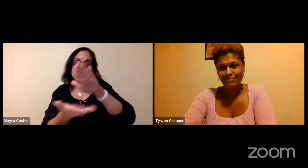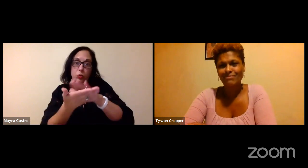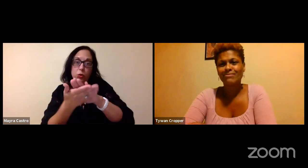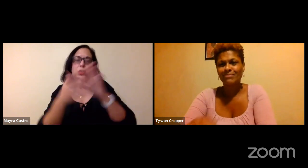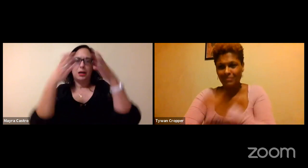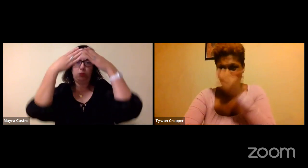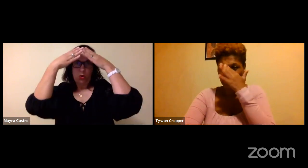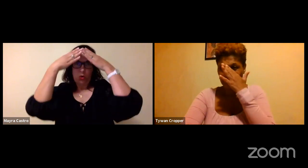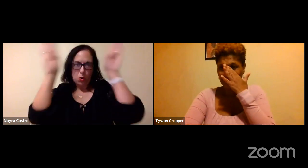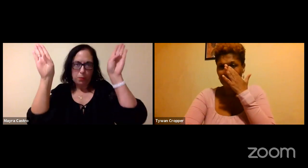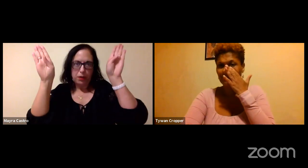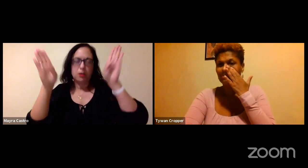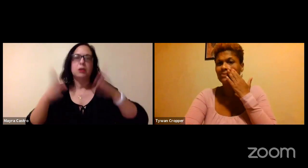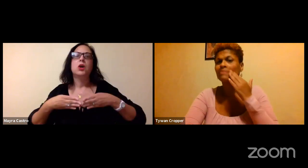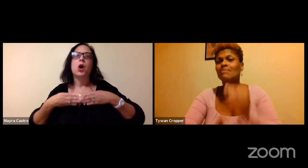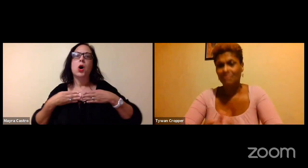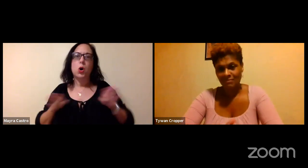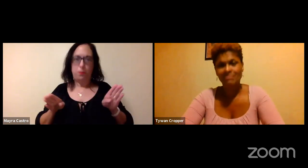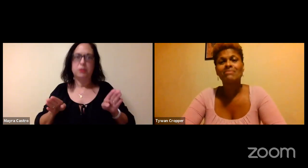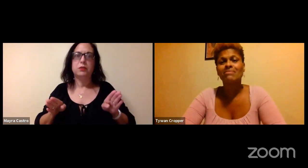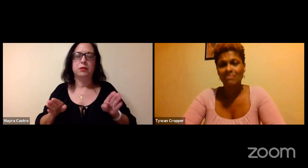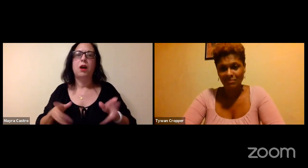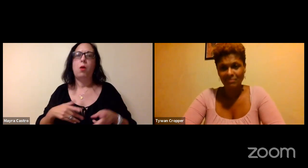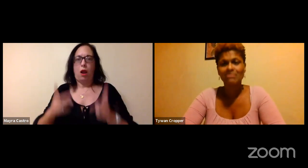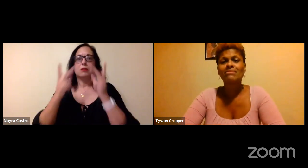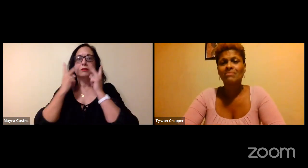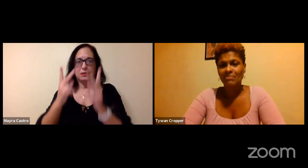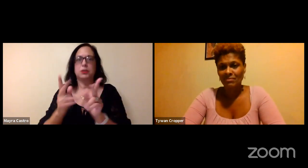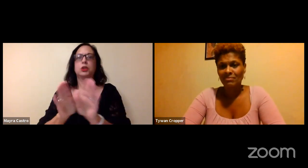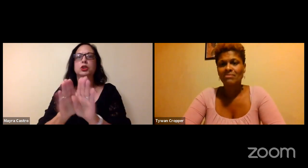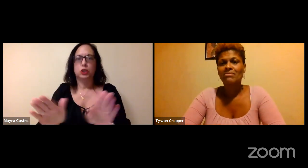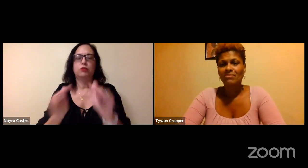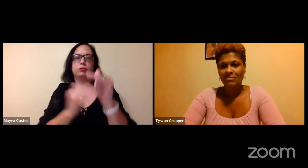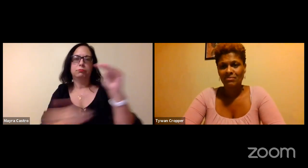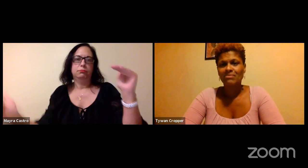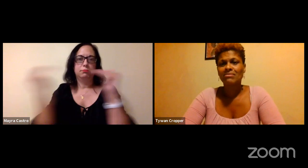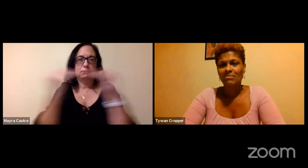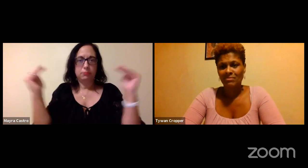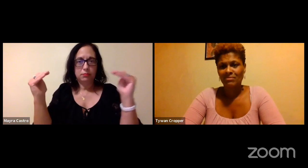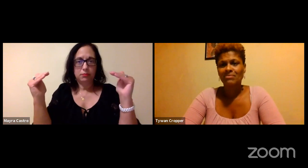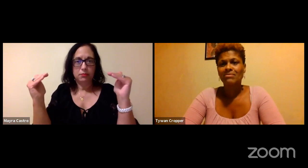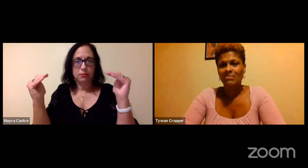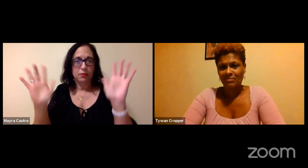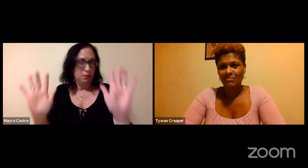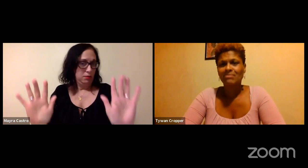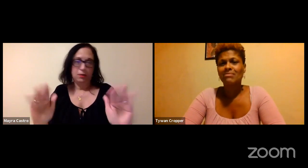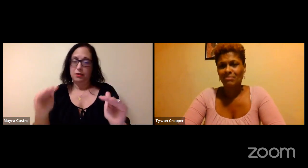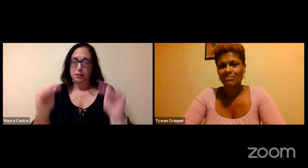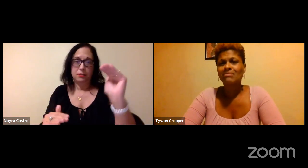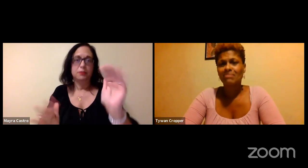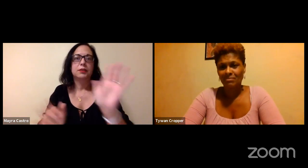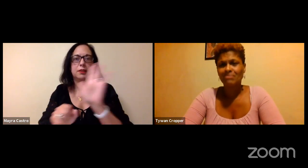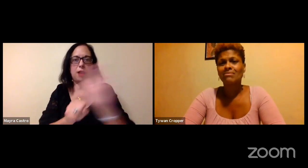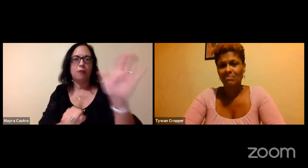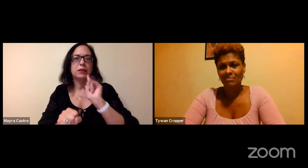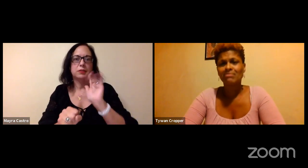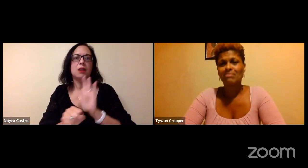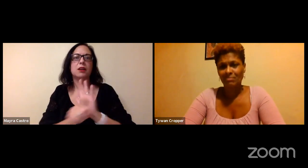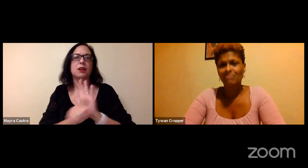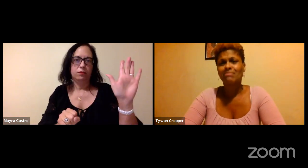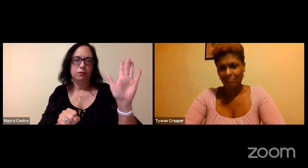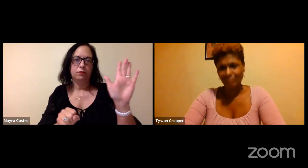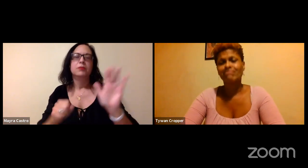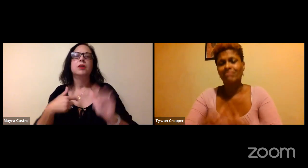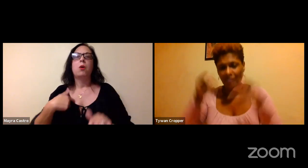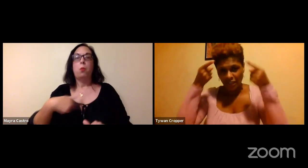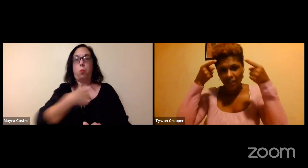expectations. We need to knock on the doors of those schools and tell them it's time to step